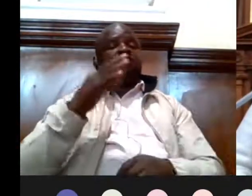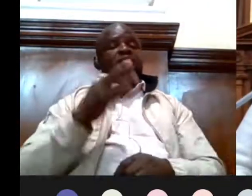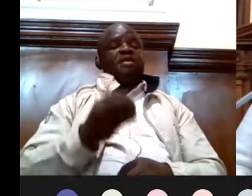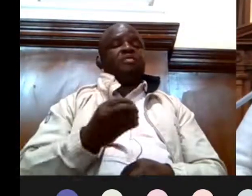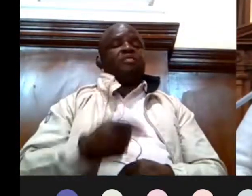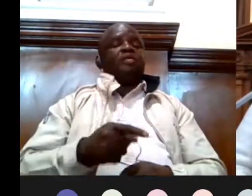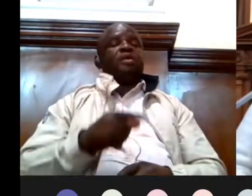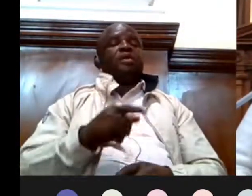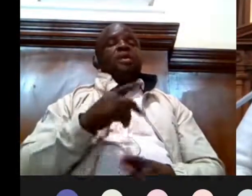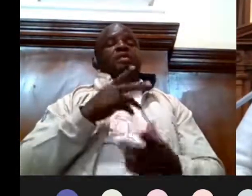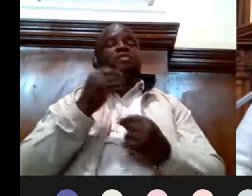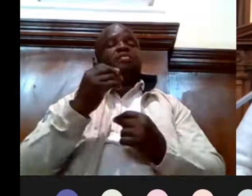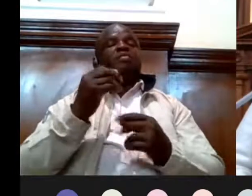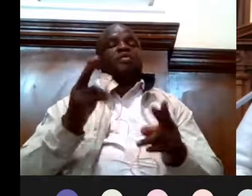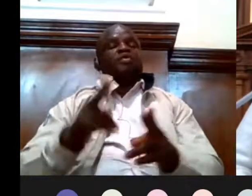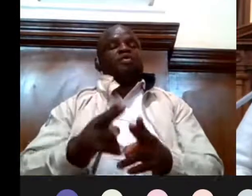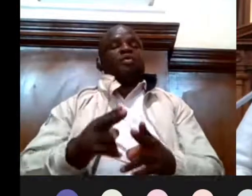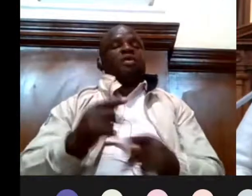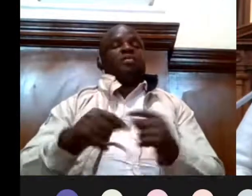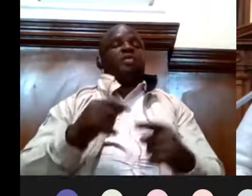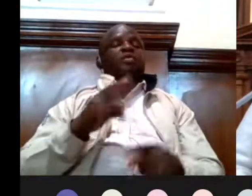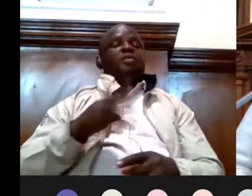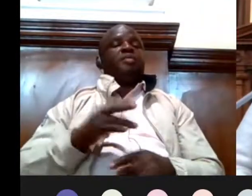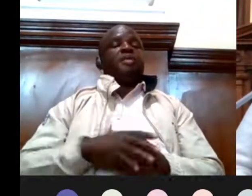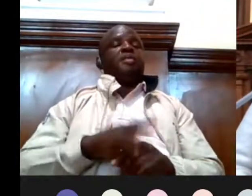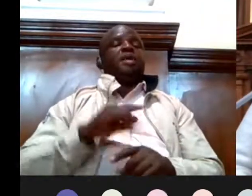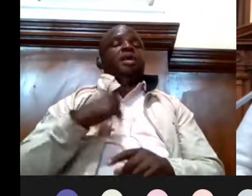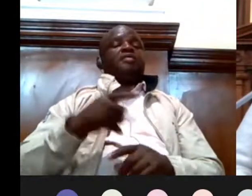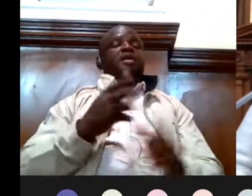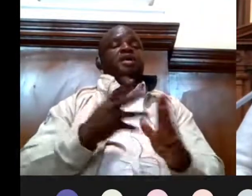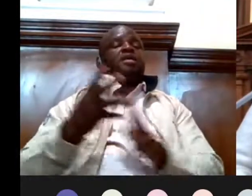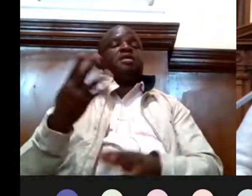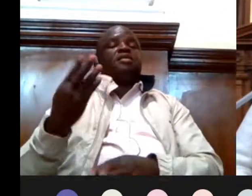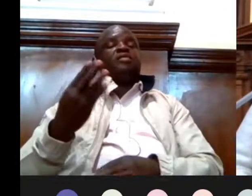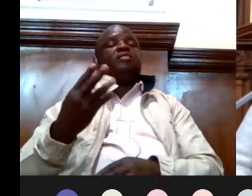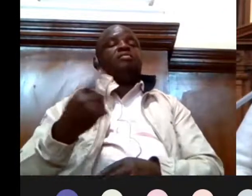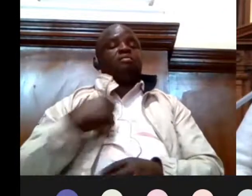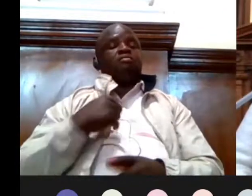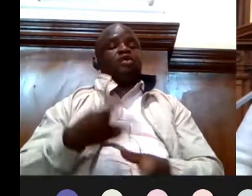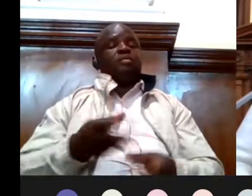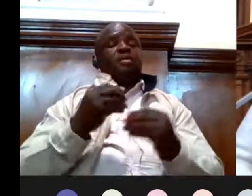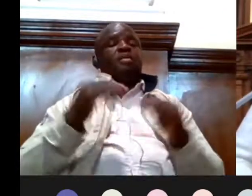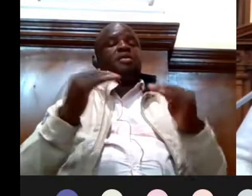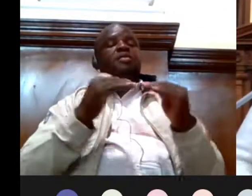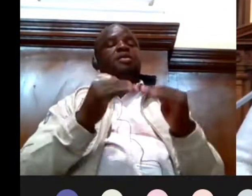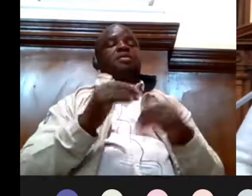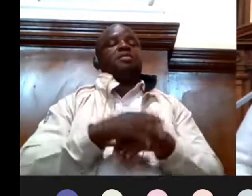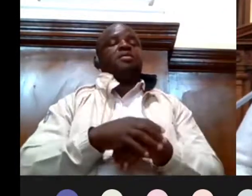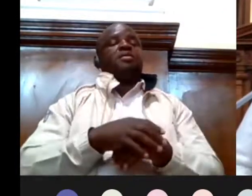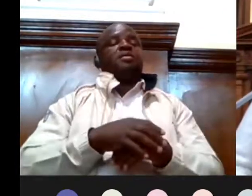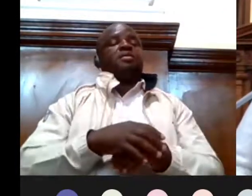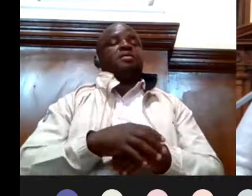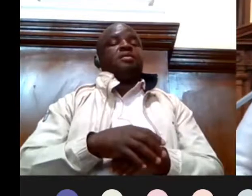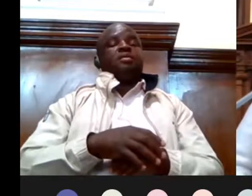a little ka bomme. But after 1994, where we got our democracy, that is when